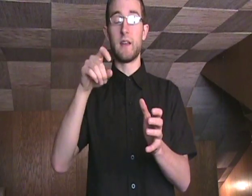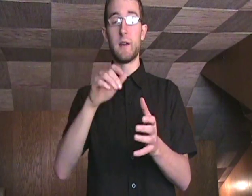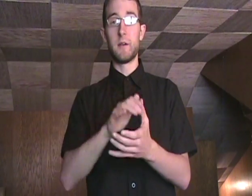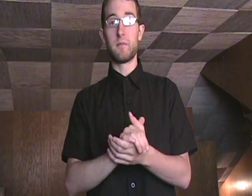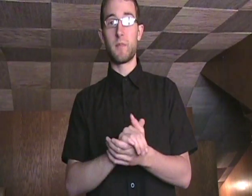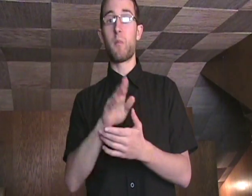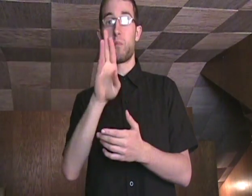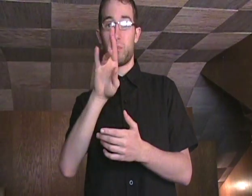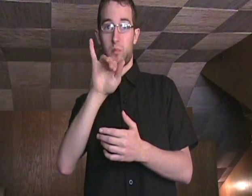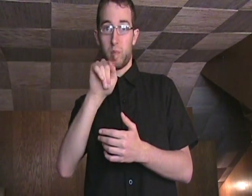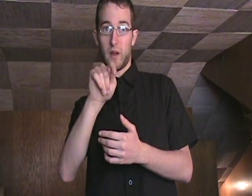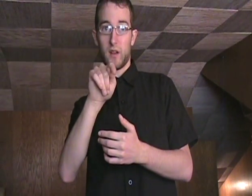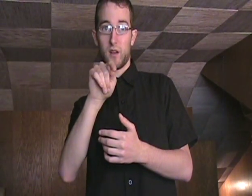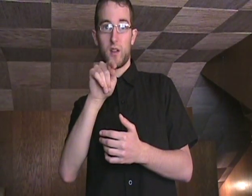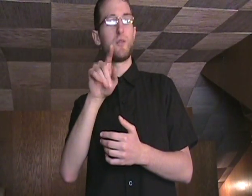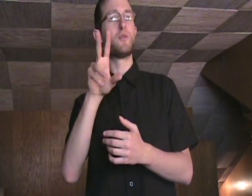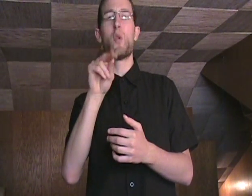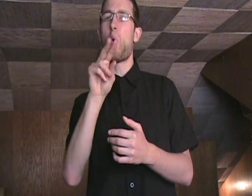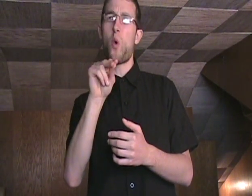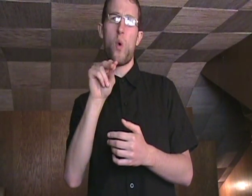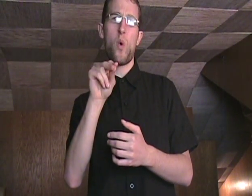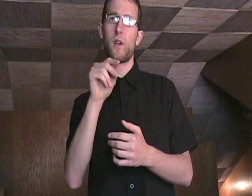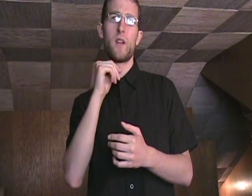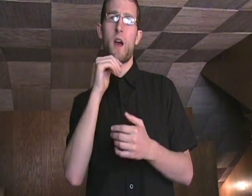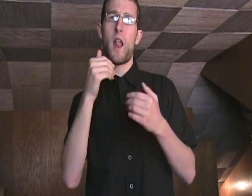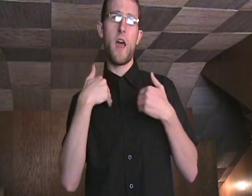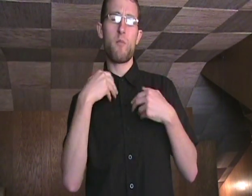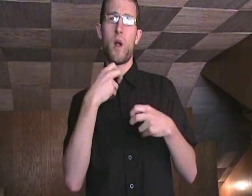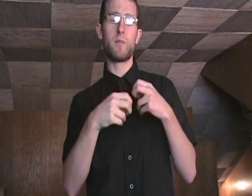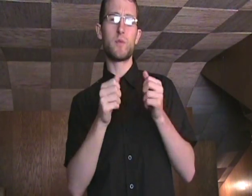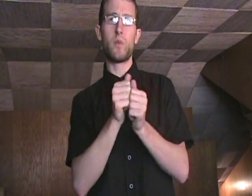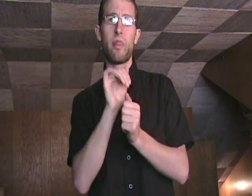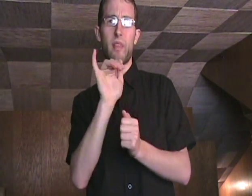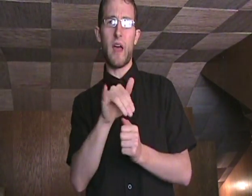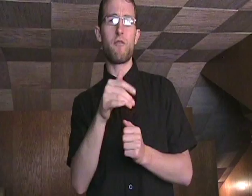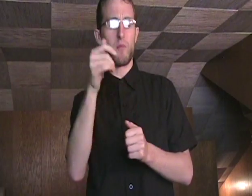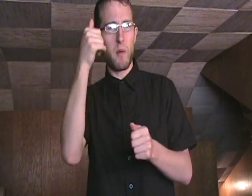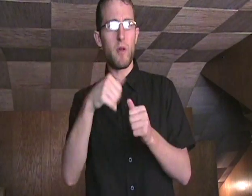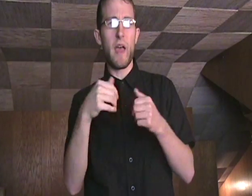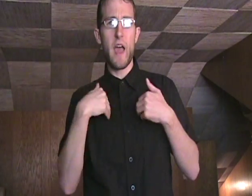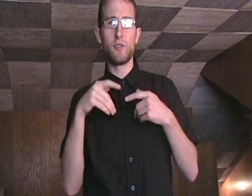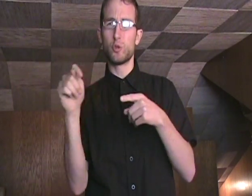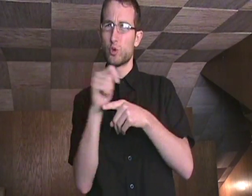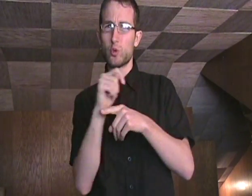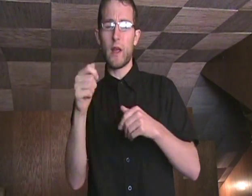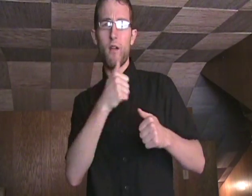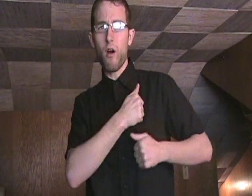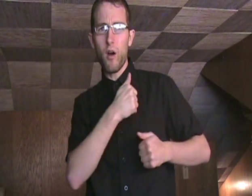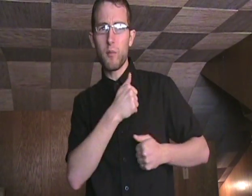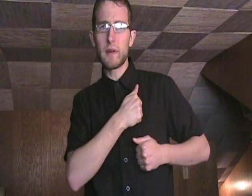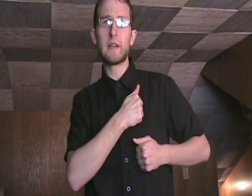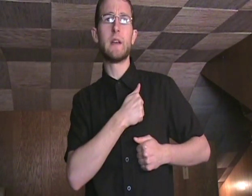Now, they didn't have problems with that. Remember, they had a trained army that had the red coats, and they were ready to go. What was their other problem,